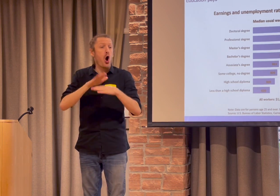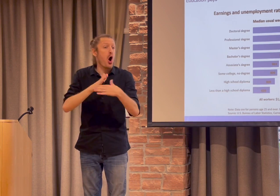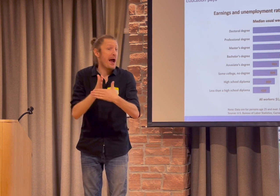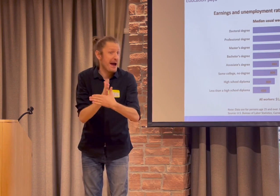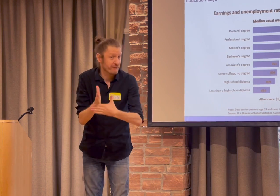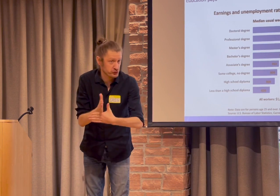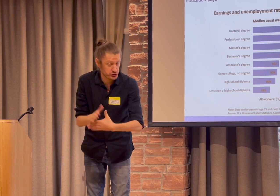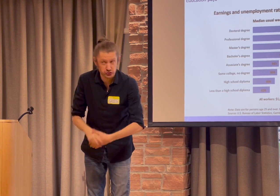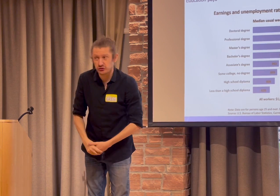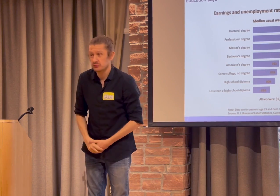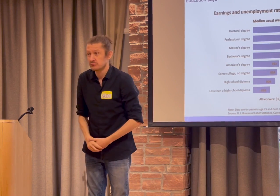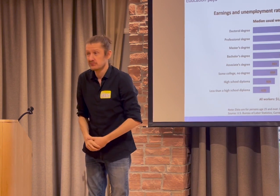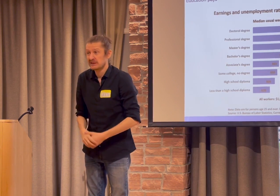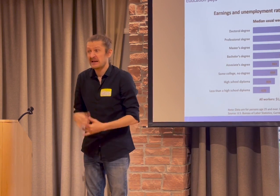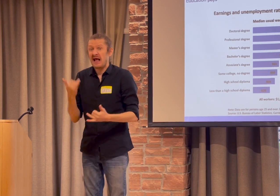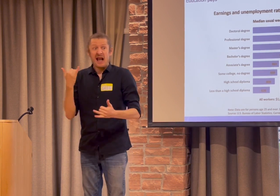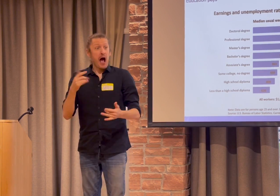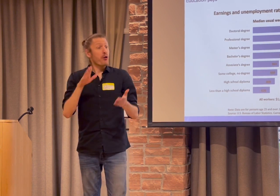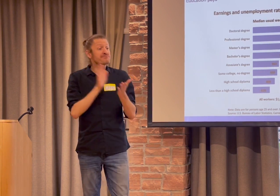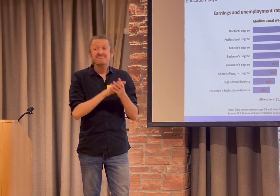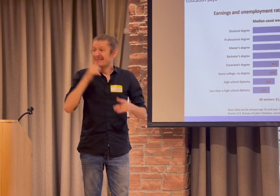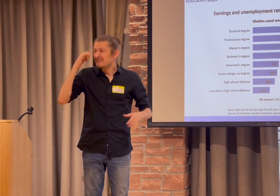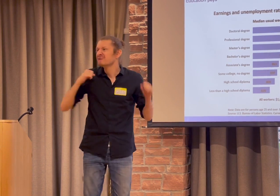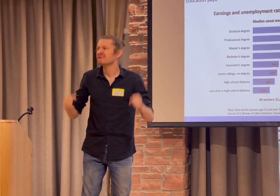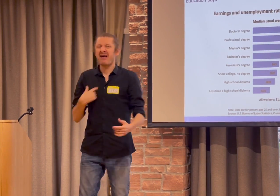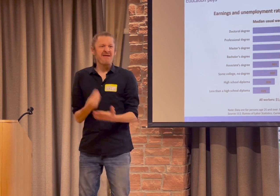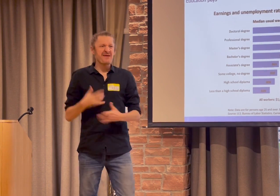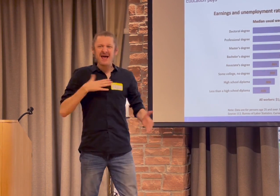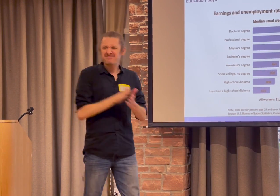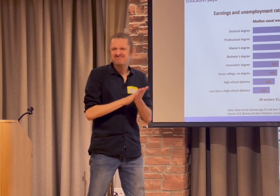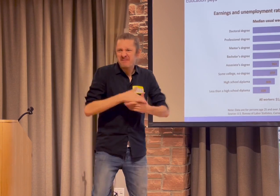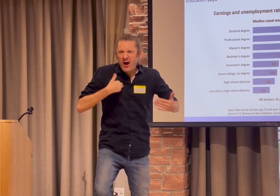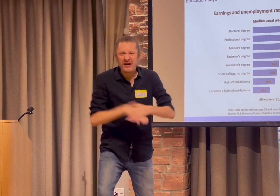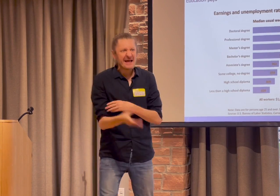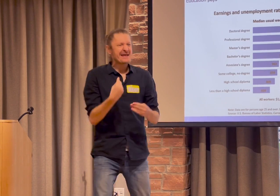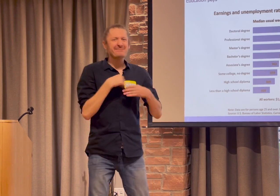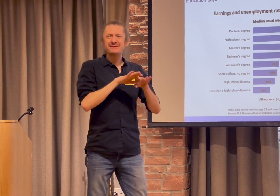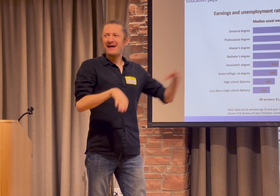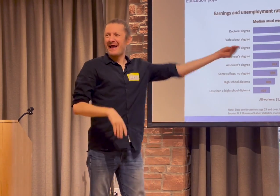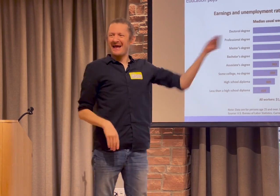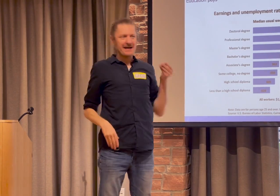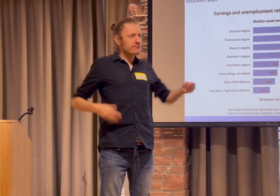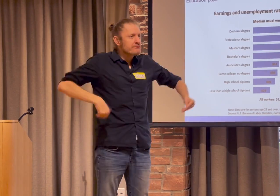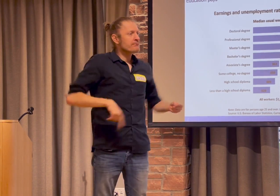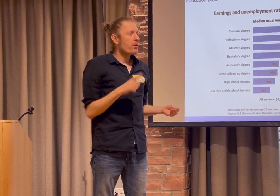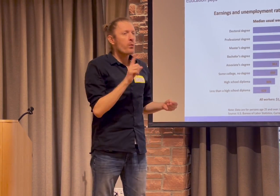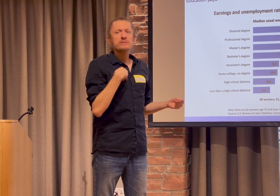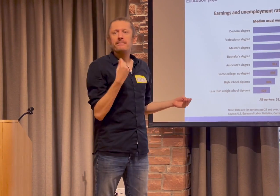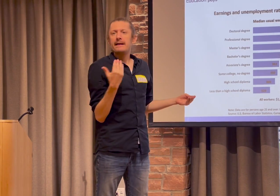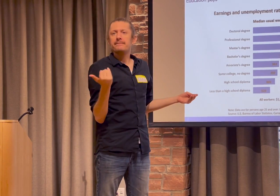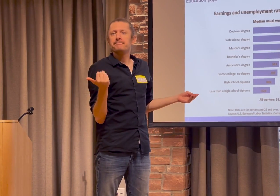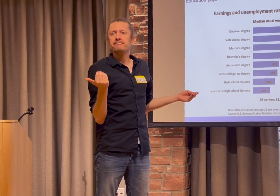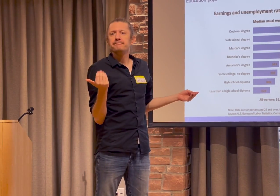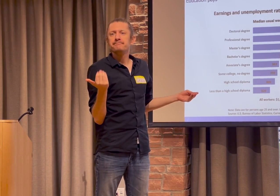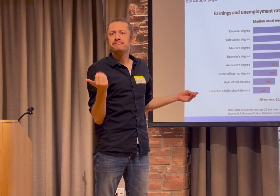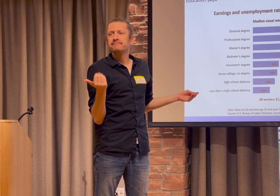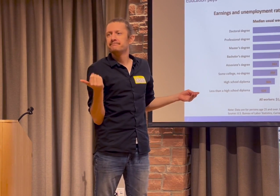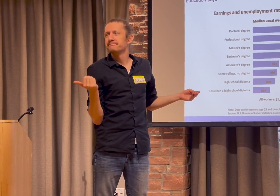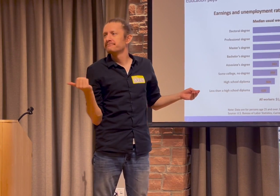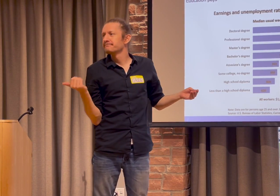for having a bachelor's degree on average. You know, if you're really excited and you're motivated to go in and get your degree and then you get it and you're like, okay,